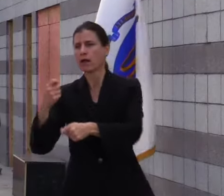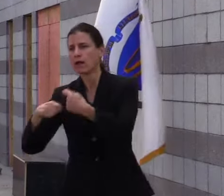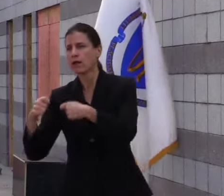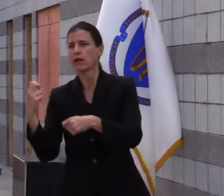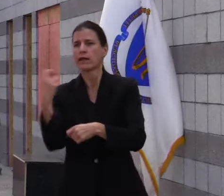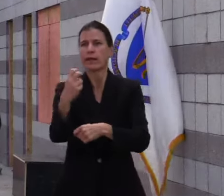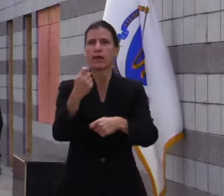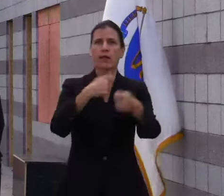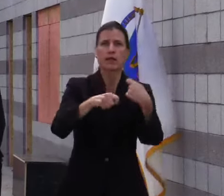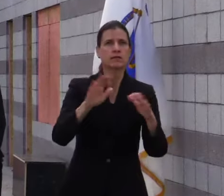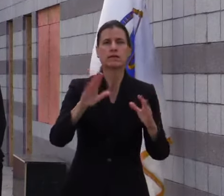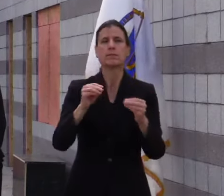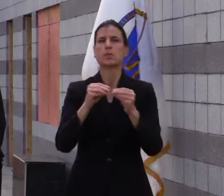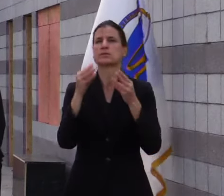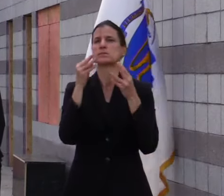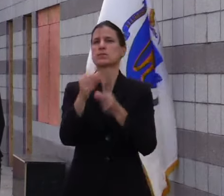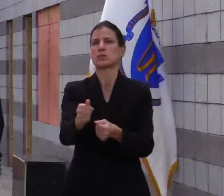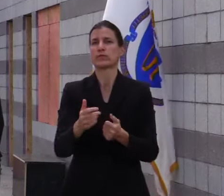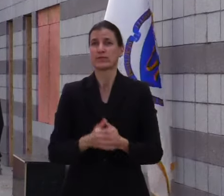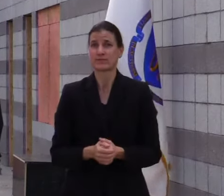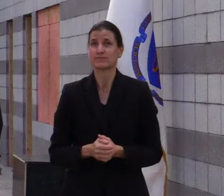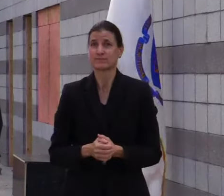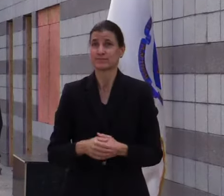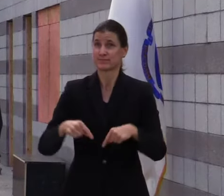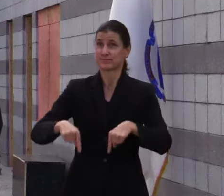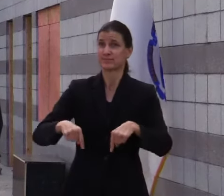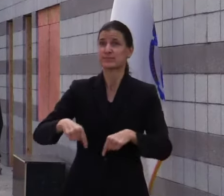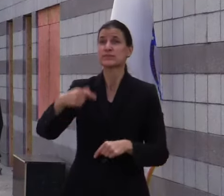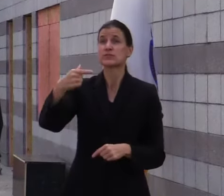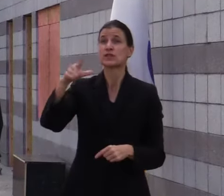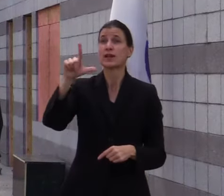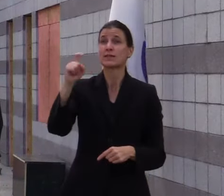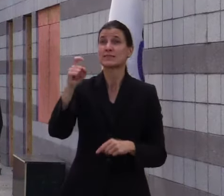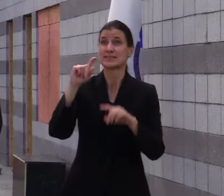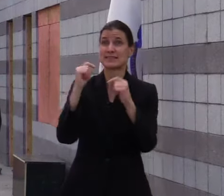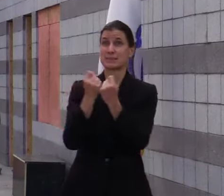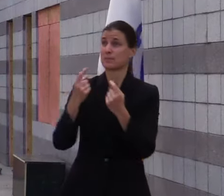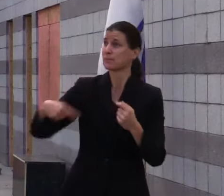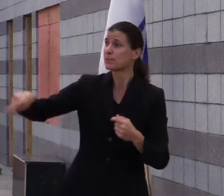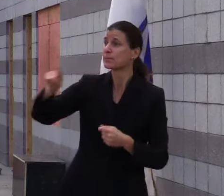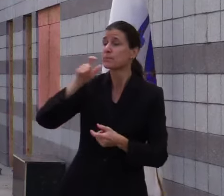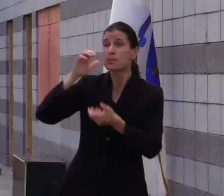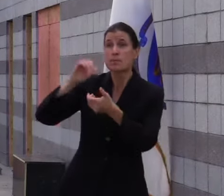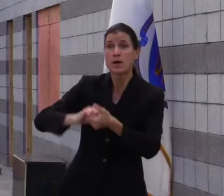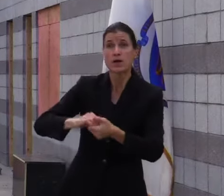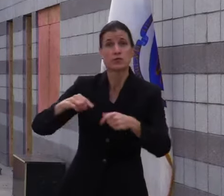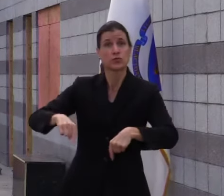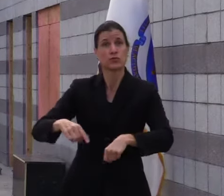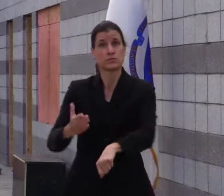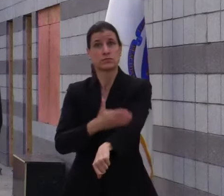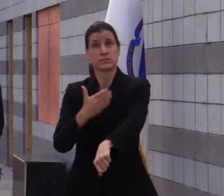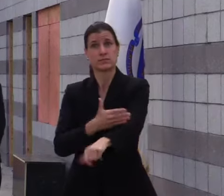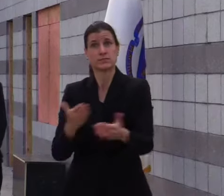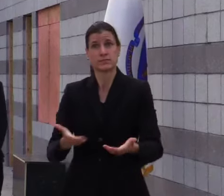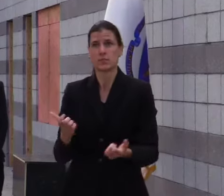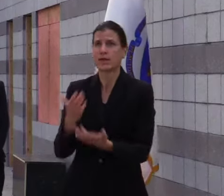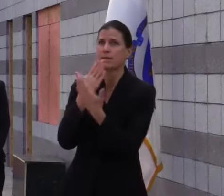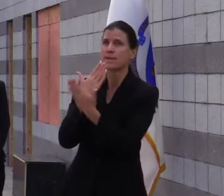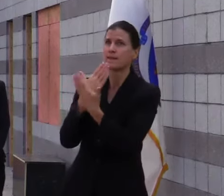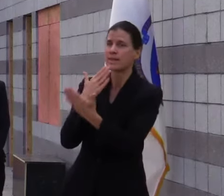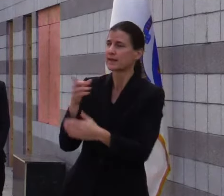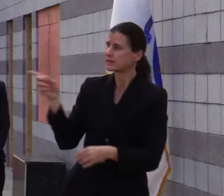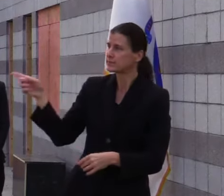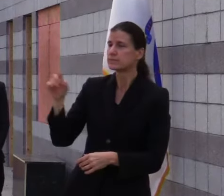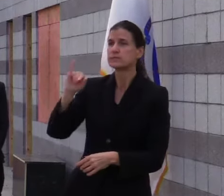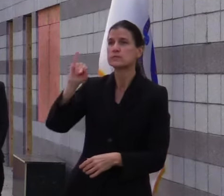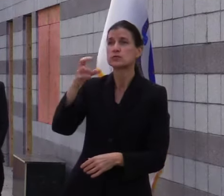the entire GLX team for their work, and especially John Dalton for his leadership in moving the significant effort forward.